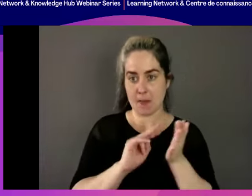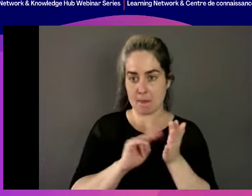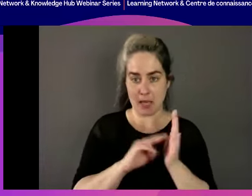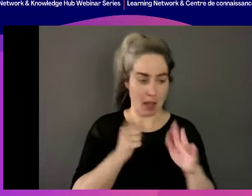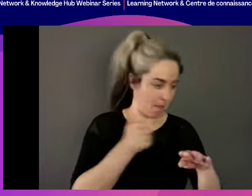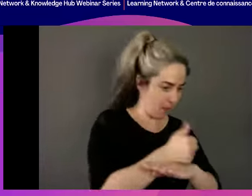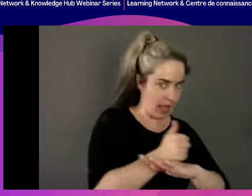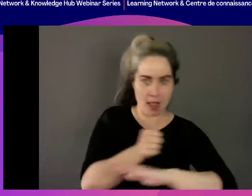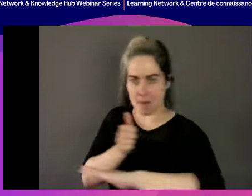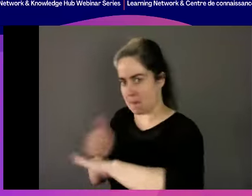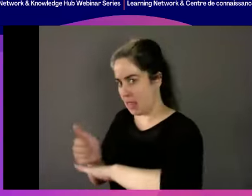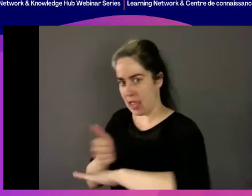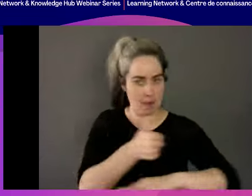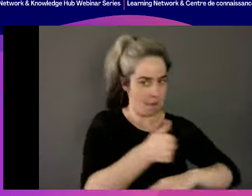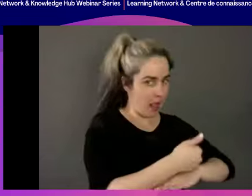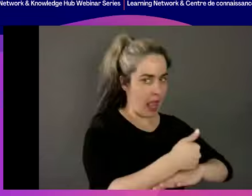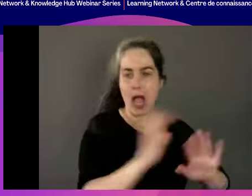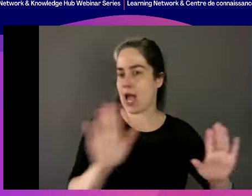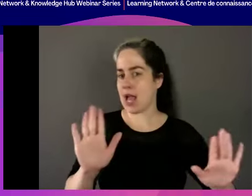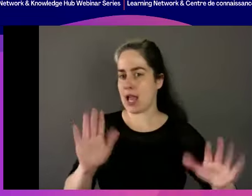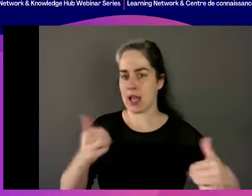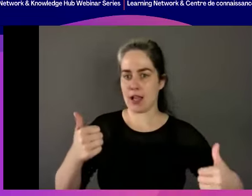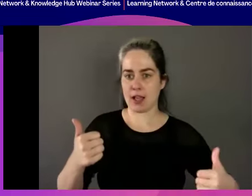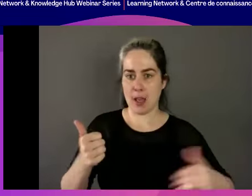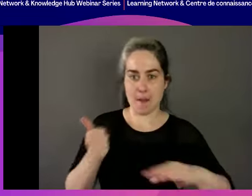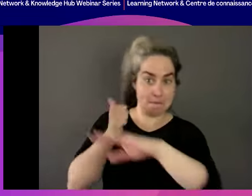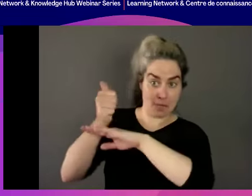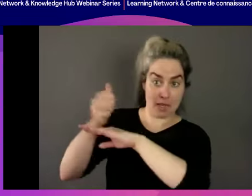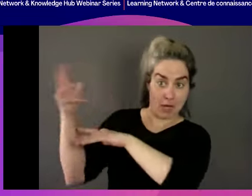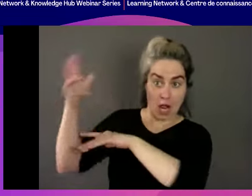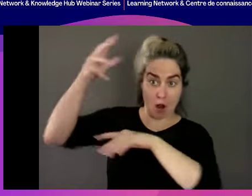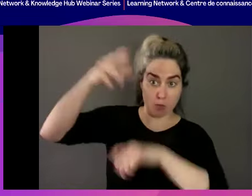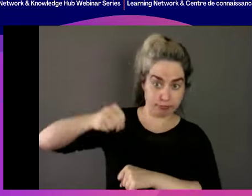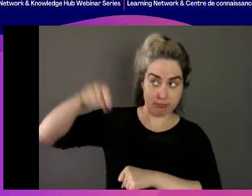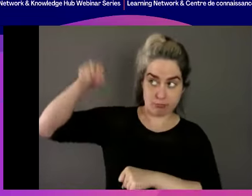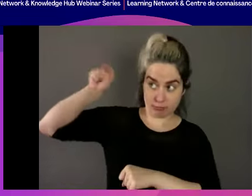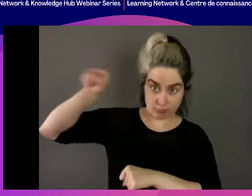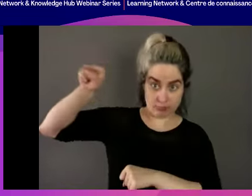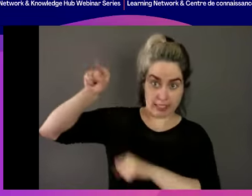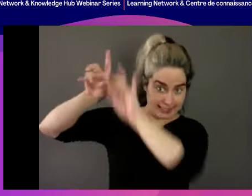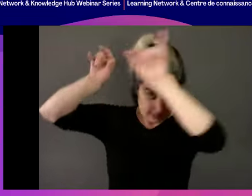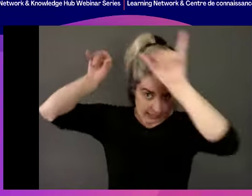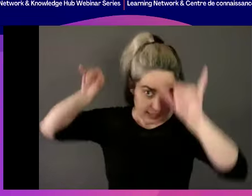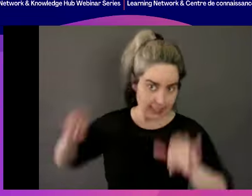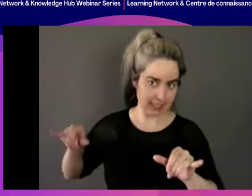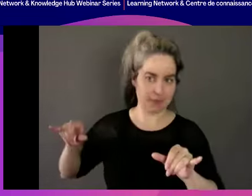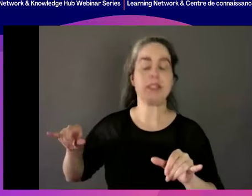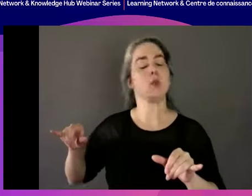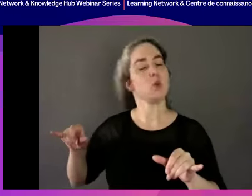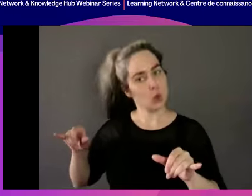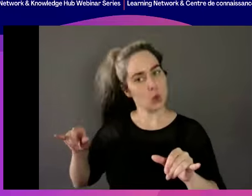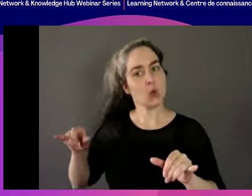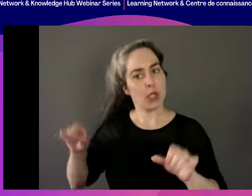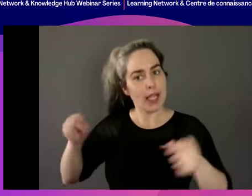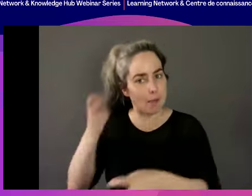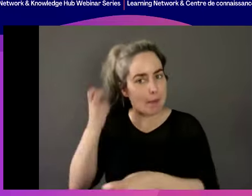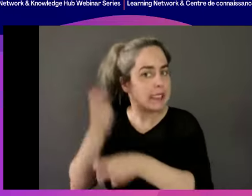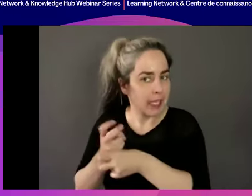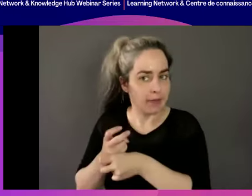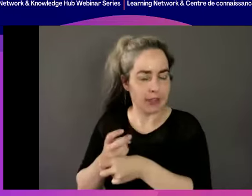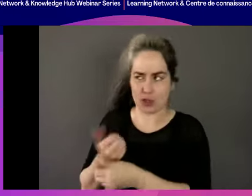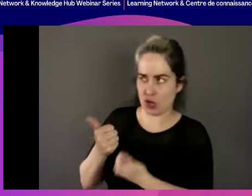we're blaming this larger thing called colonialism. I know it's hard to blame a system and a government and thing that happened